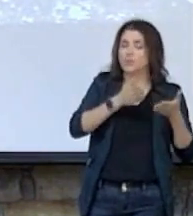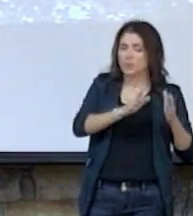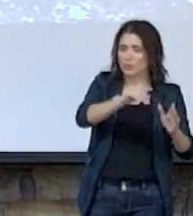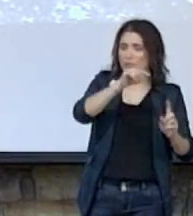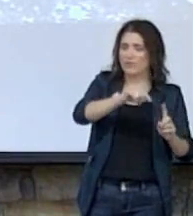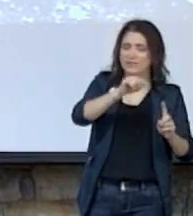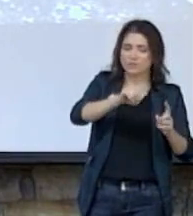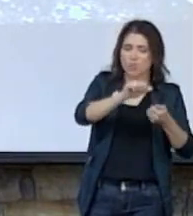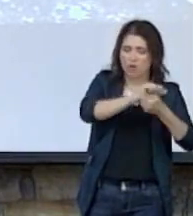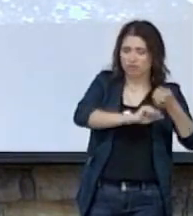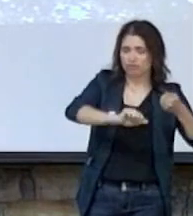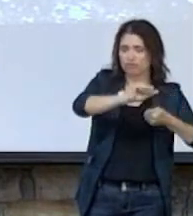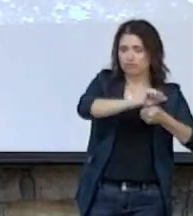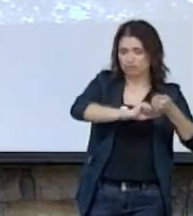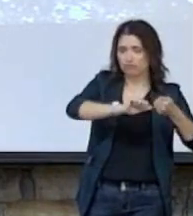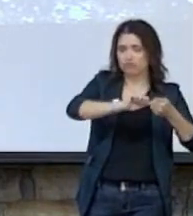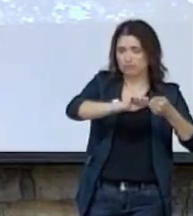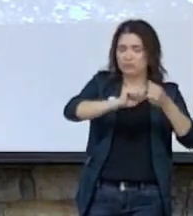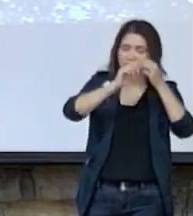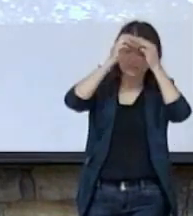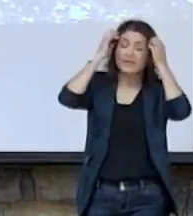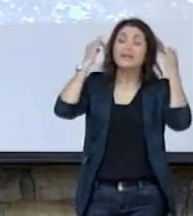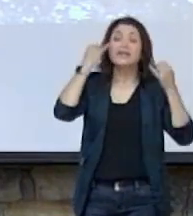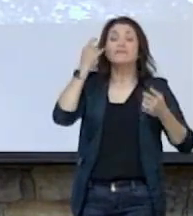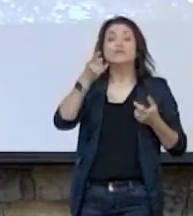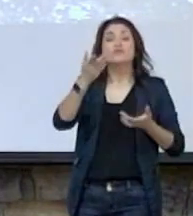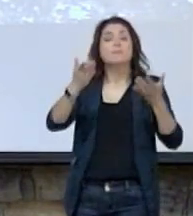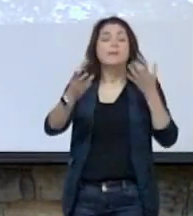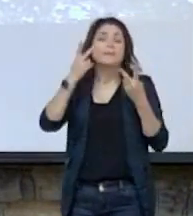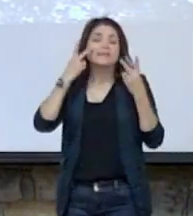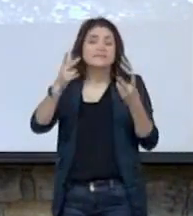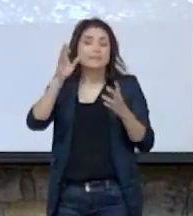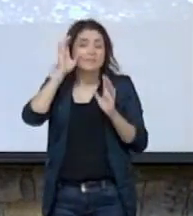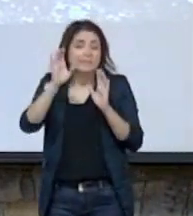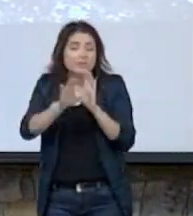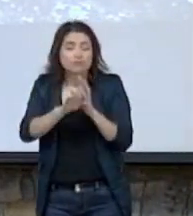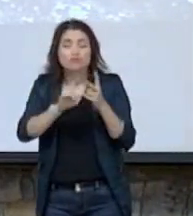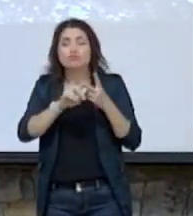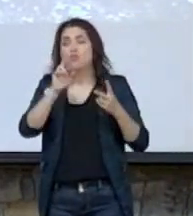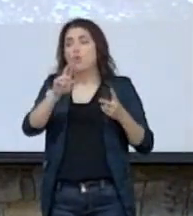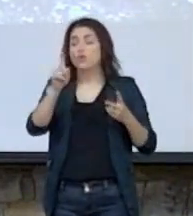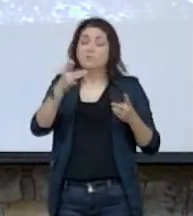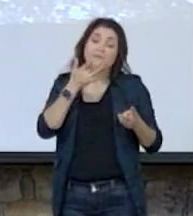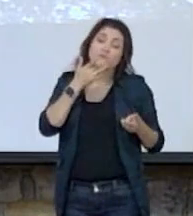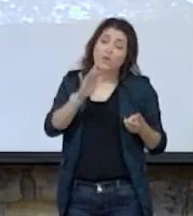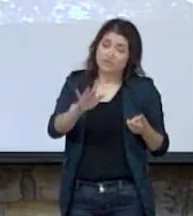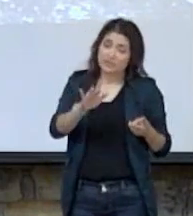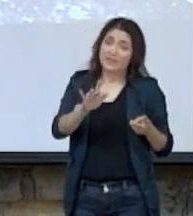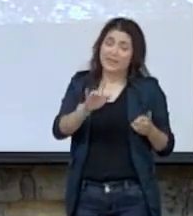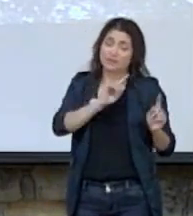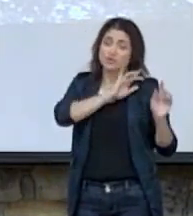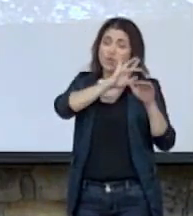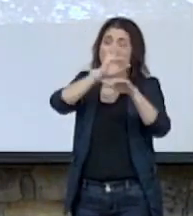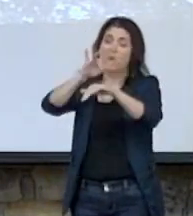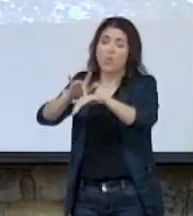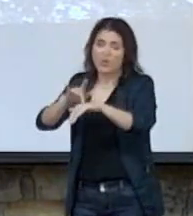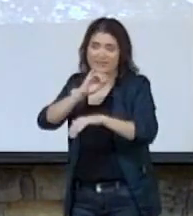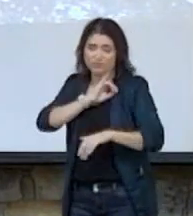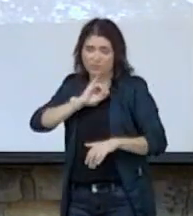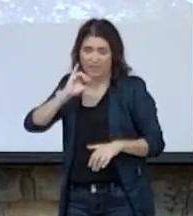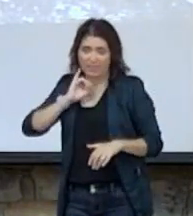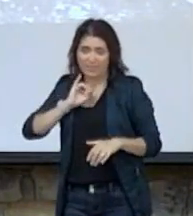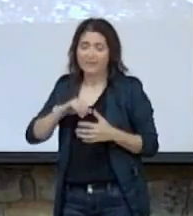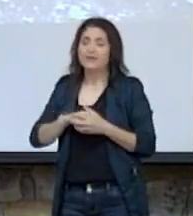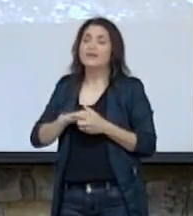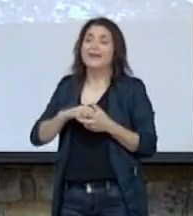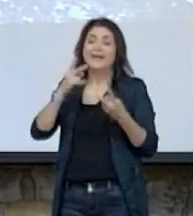ceremonial washing. If you've ever maybe seen pictures, or if you've ever been fortunate enough to go to Israel